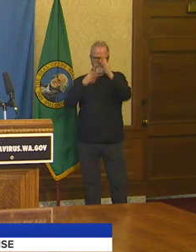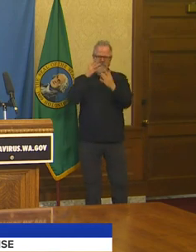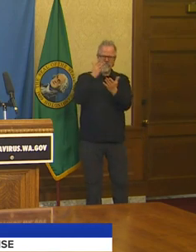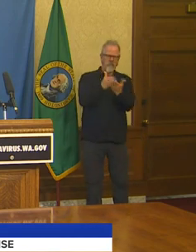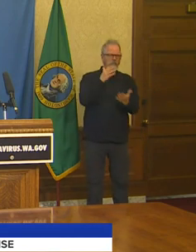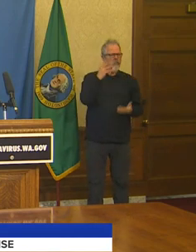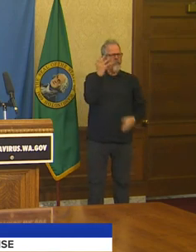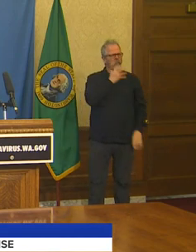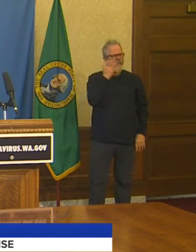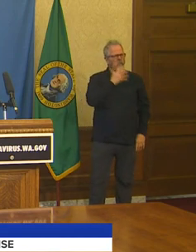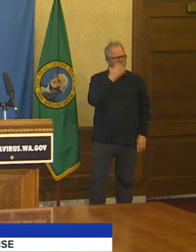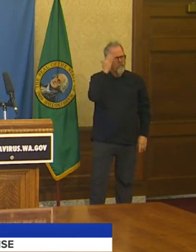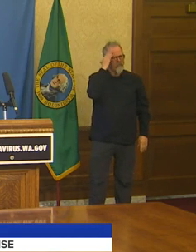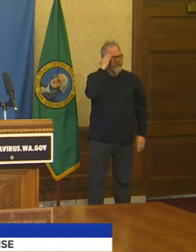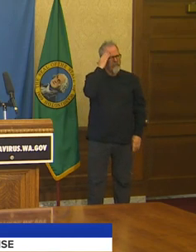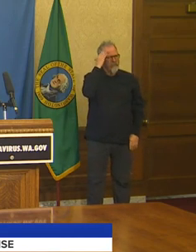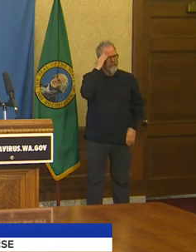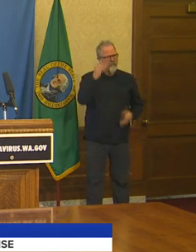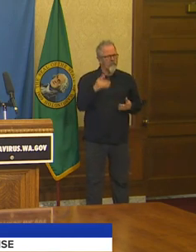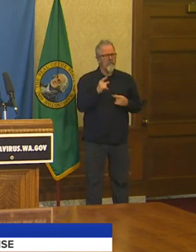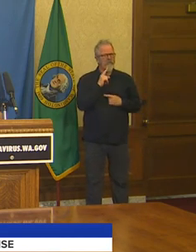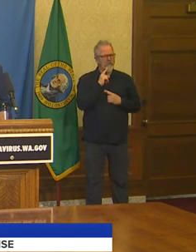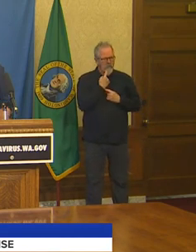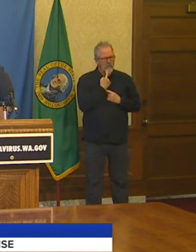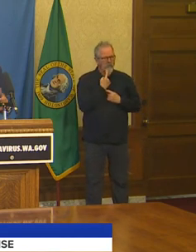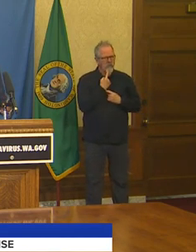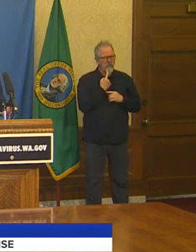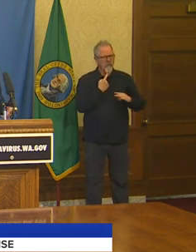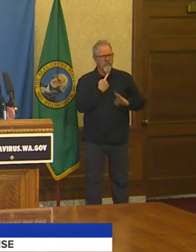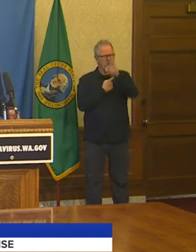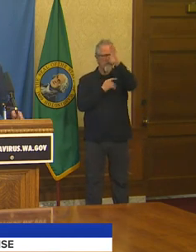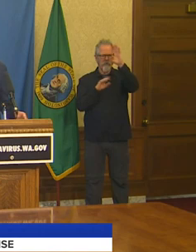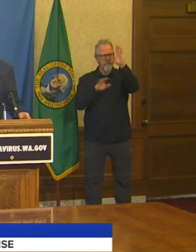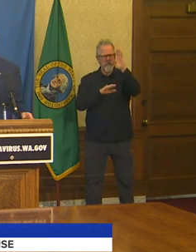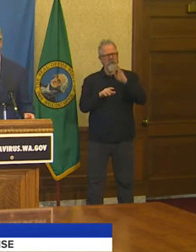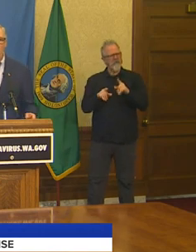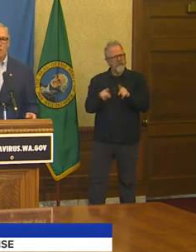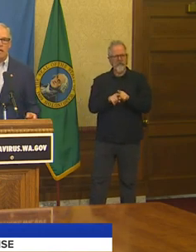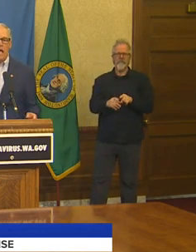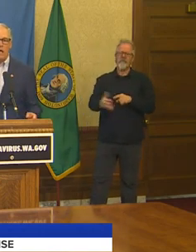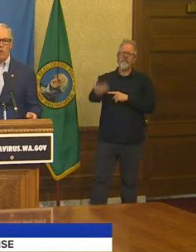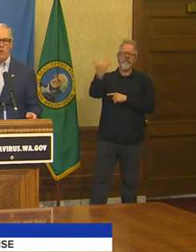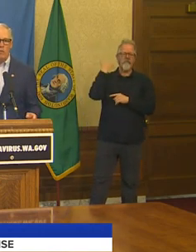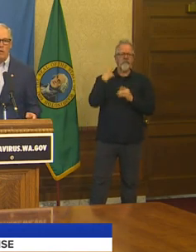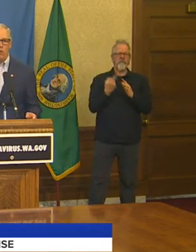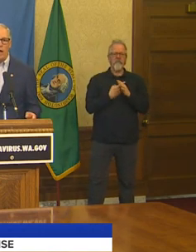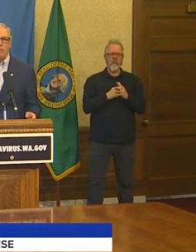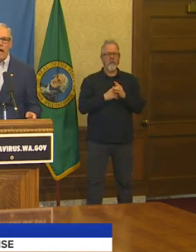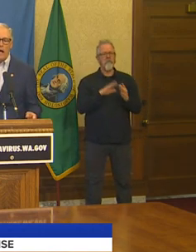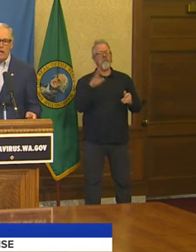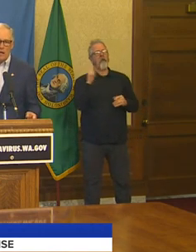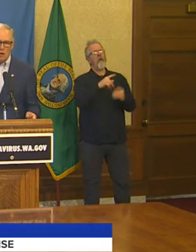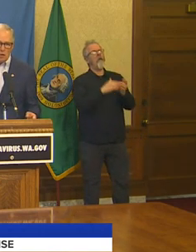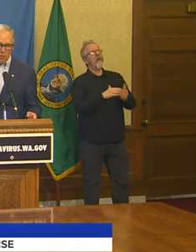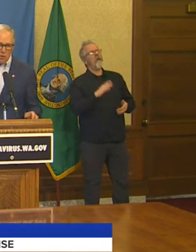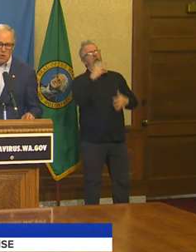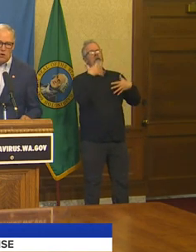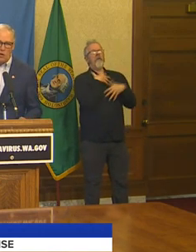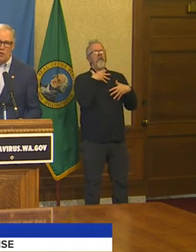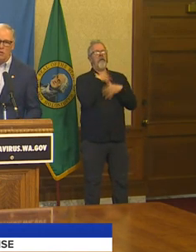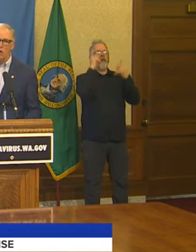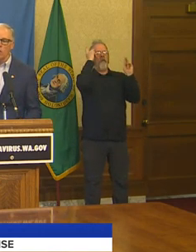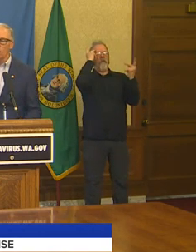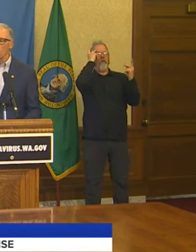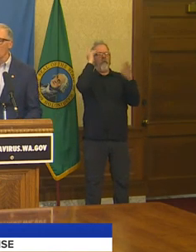steep as when we began this effort, which would suggest that if we gave up today, we would be right back in a